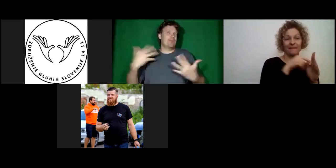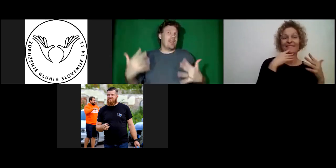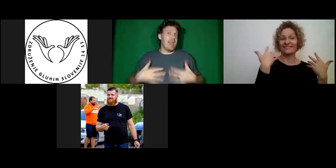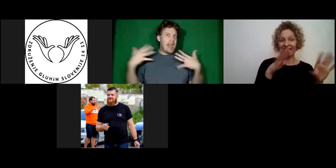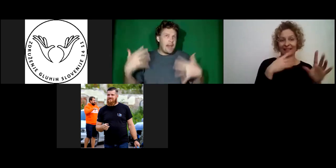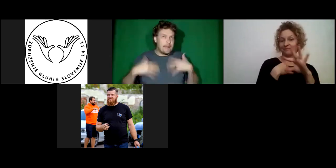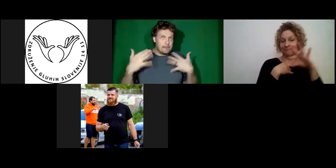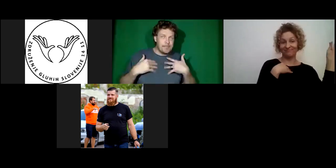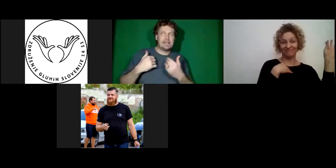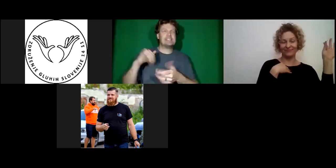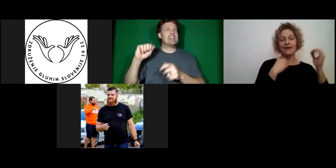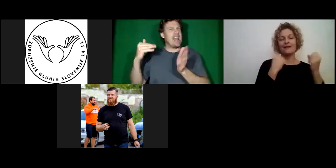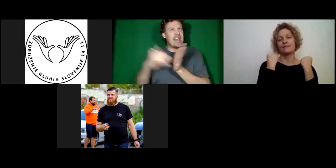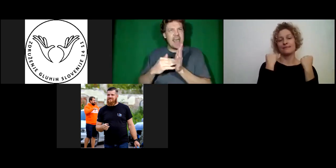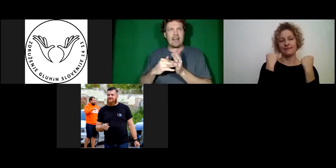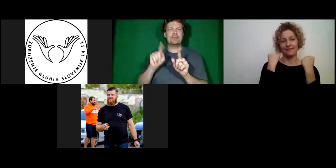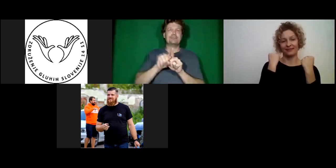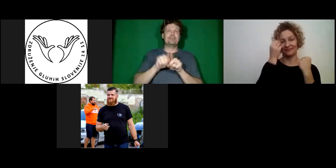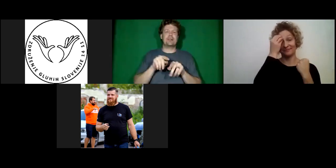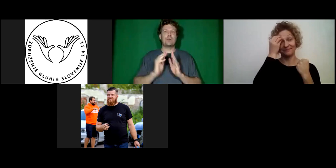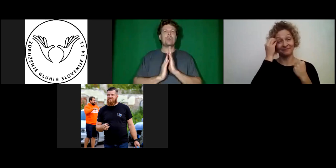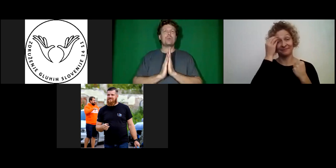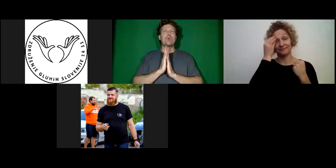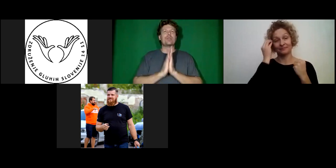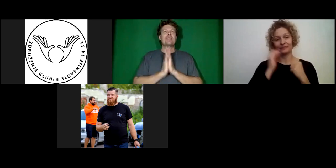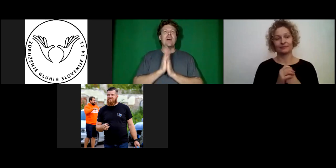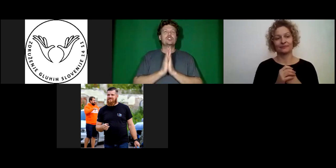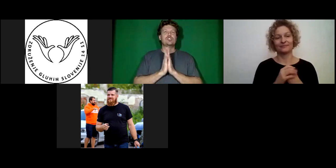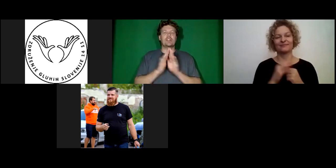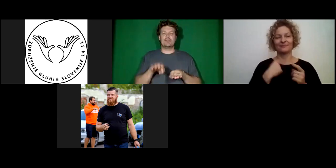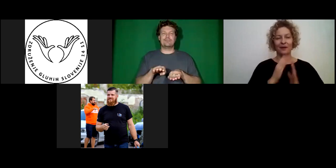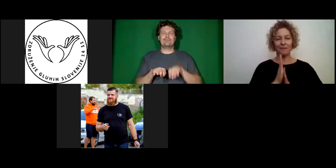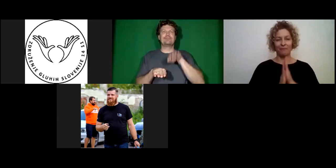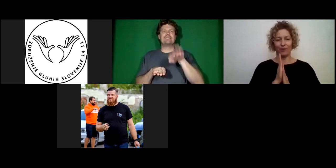goal. I was chosen and I was so happy.